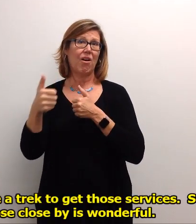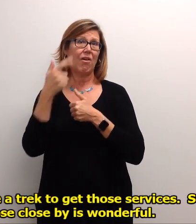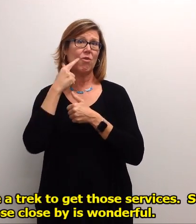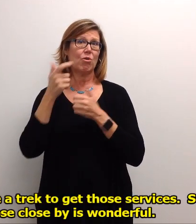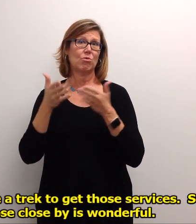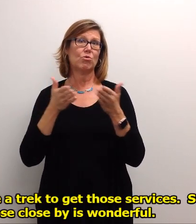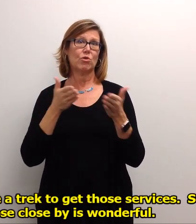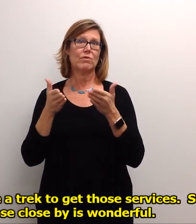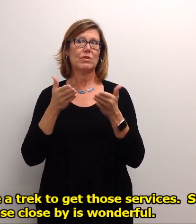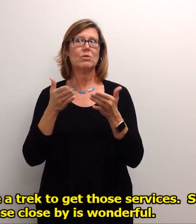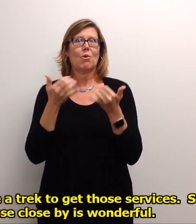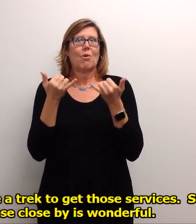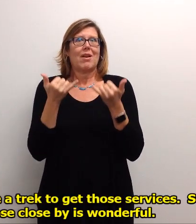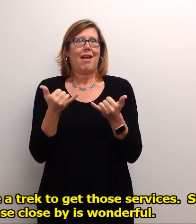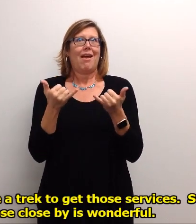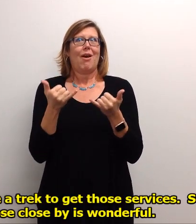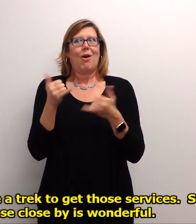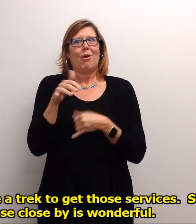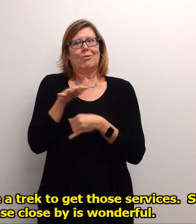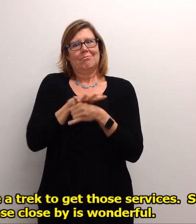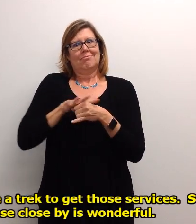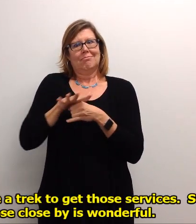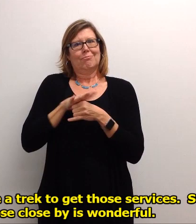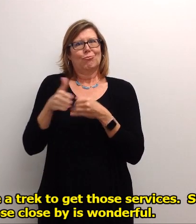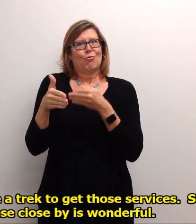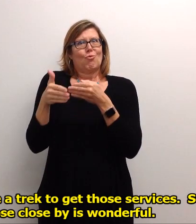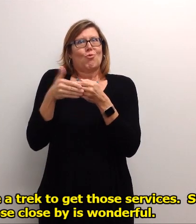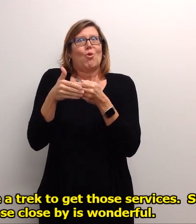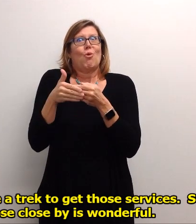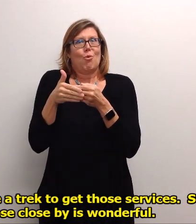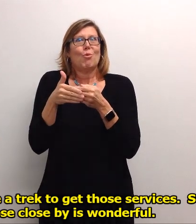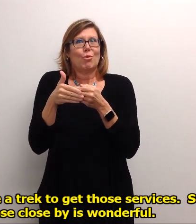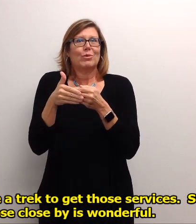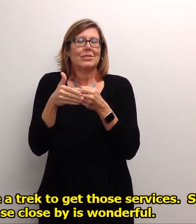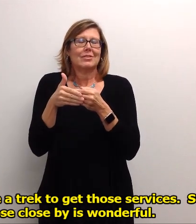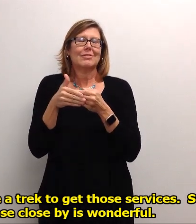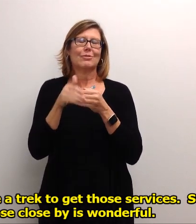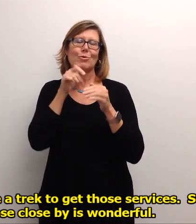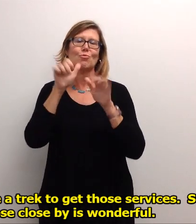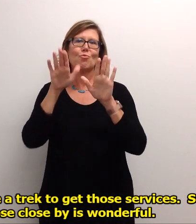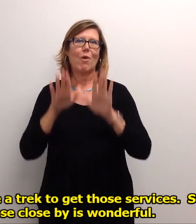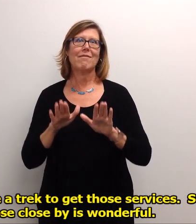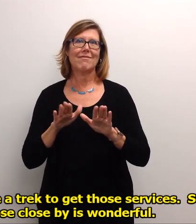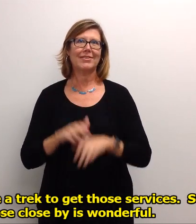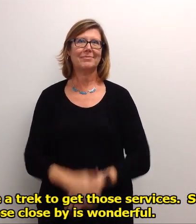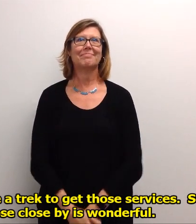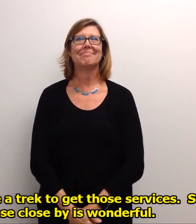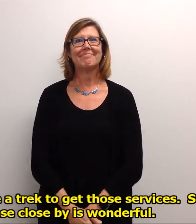And so it was quite a trek to get those services. So to have those close by is wonderful.